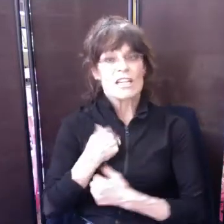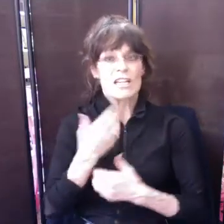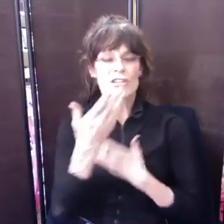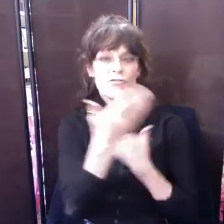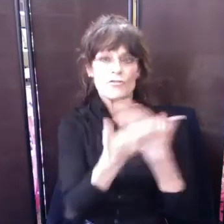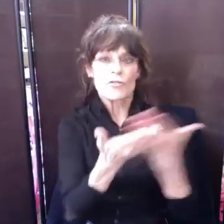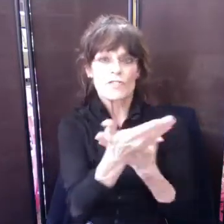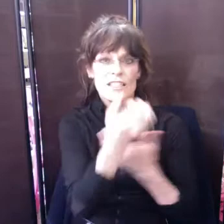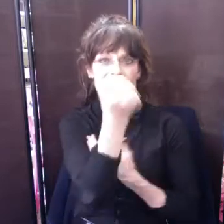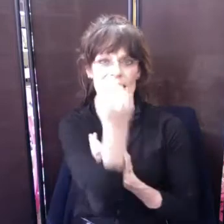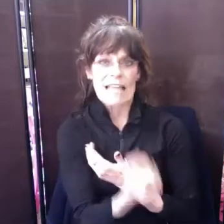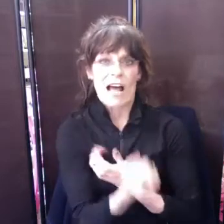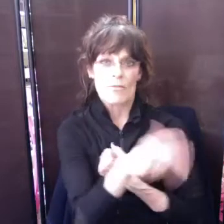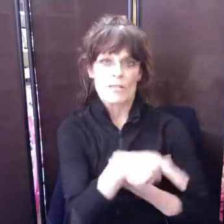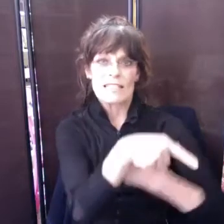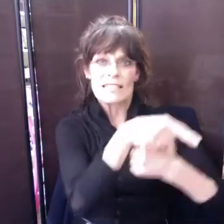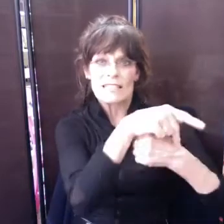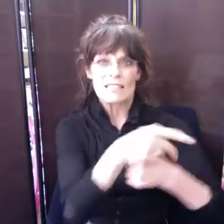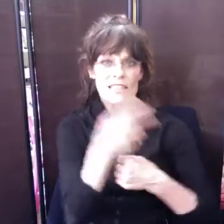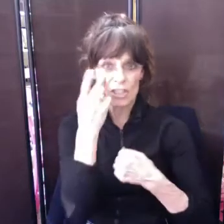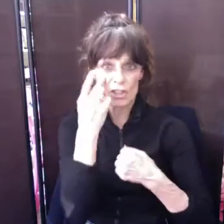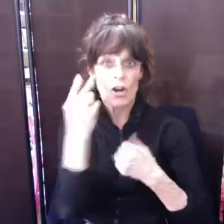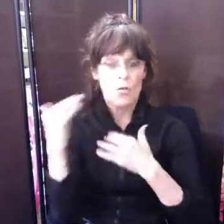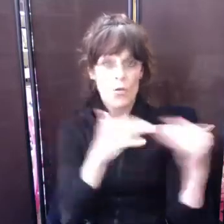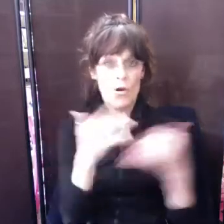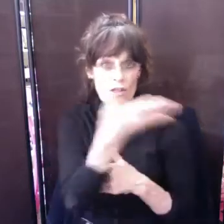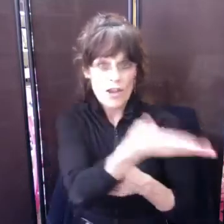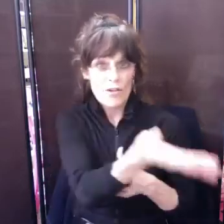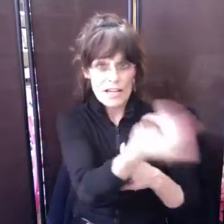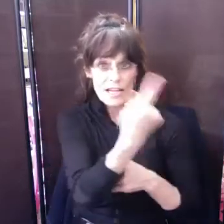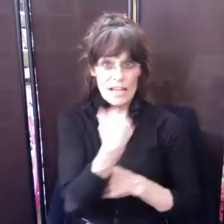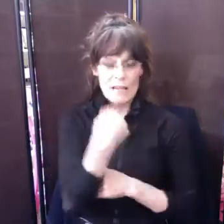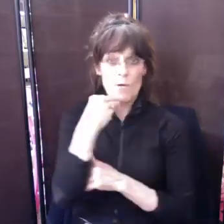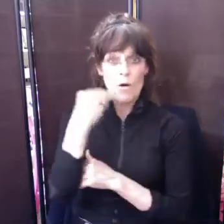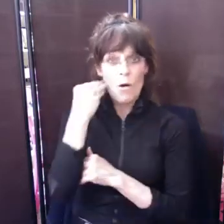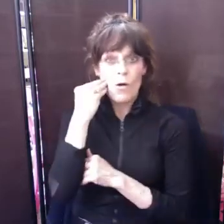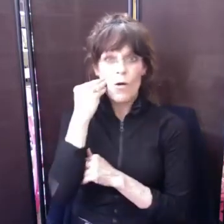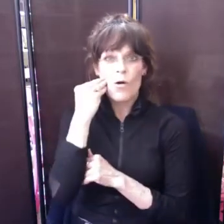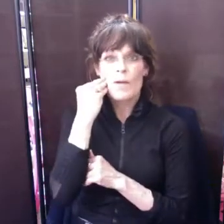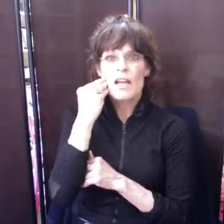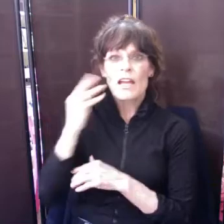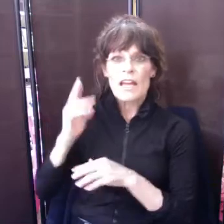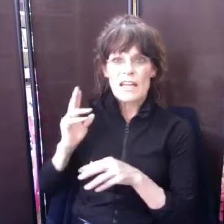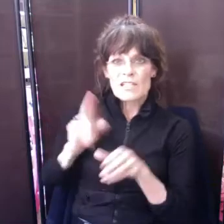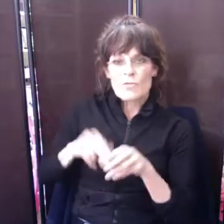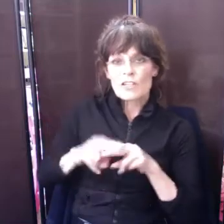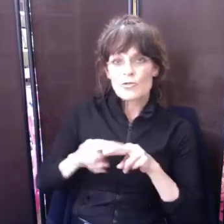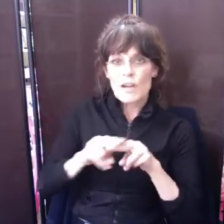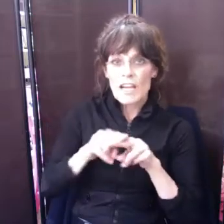He saw combat in Guadalcanal, and he came back from overseas, and he took a train across country. And a week after he